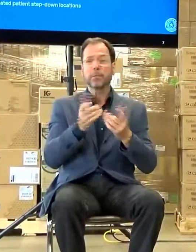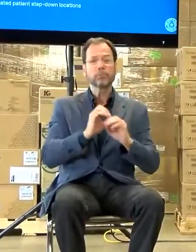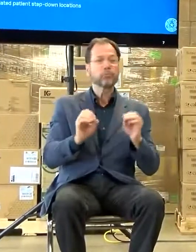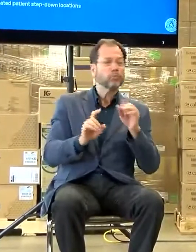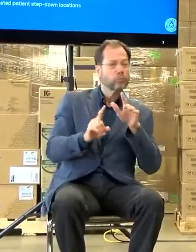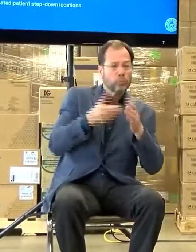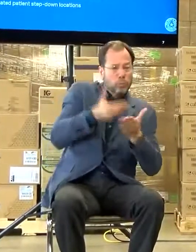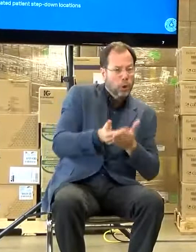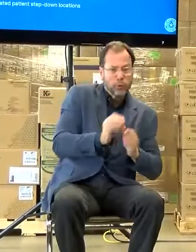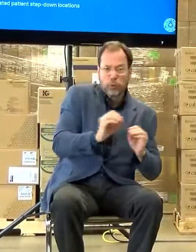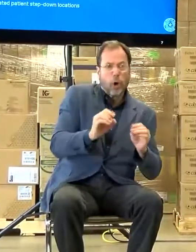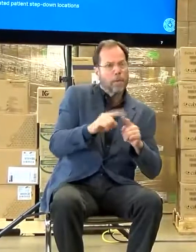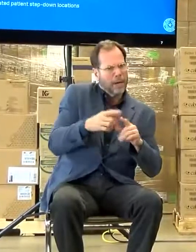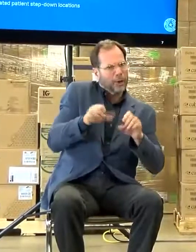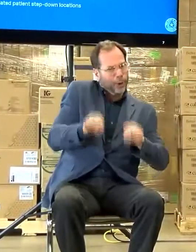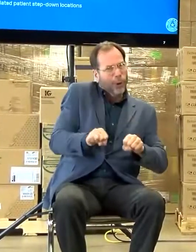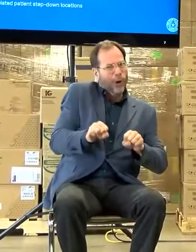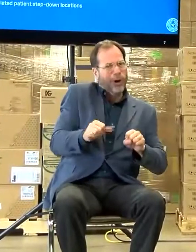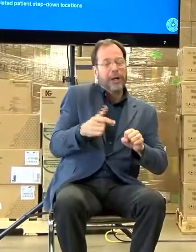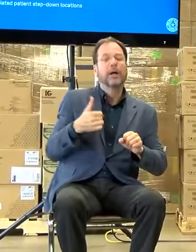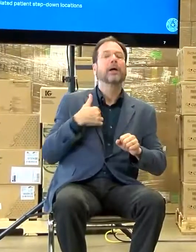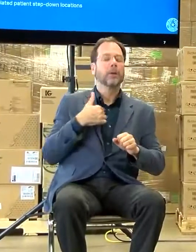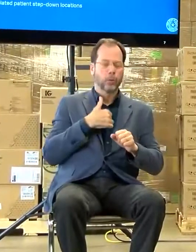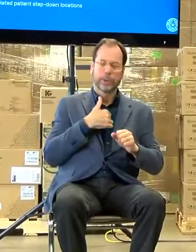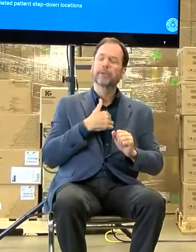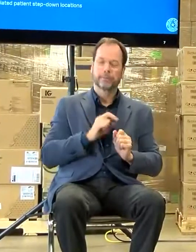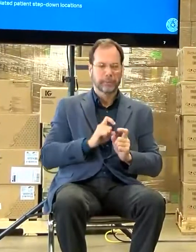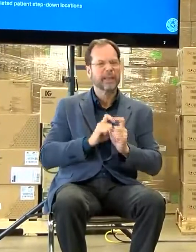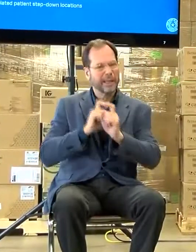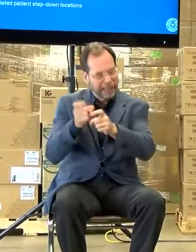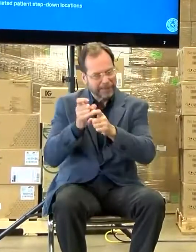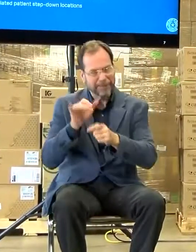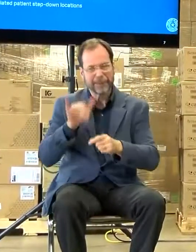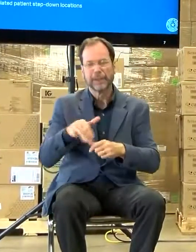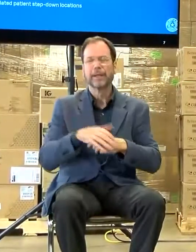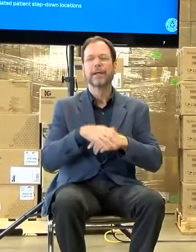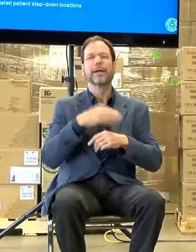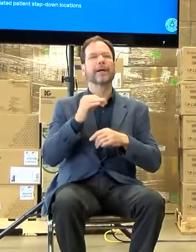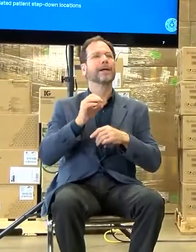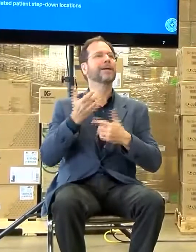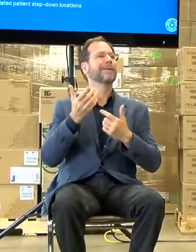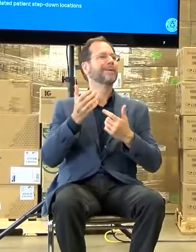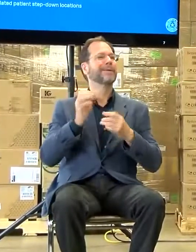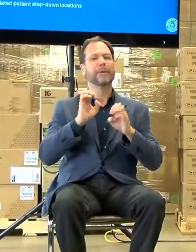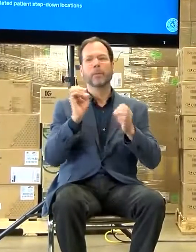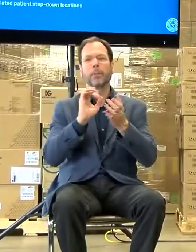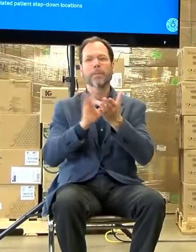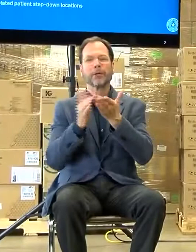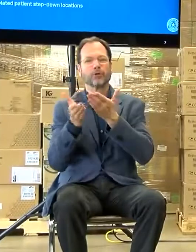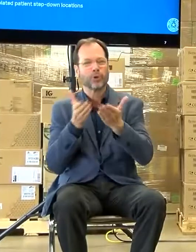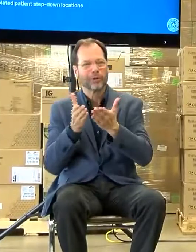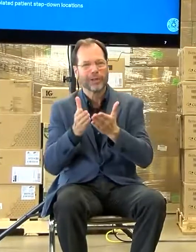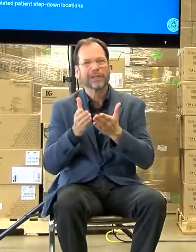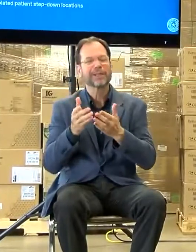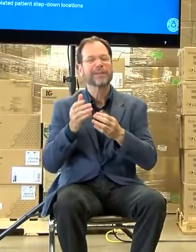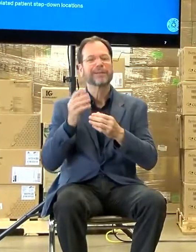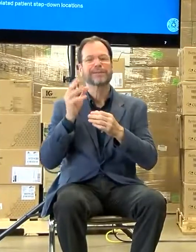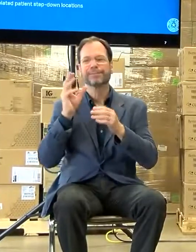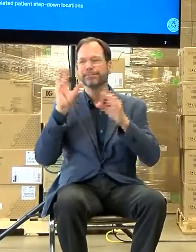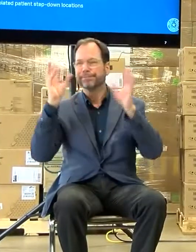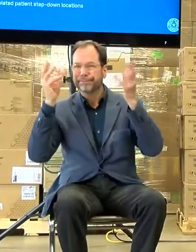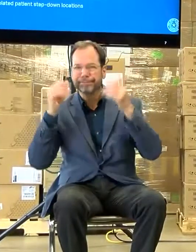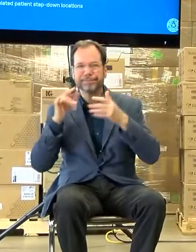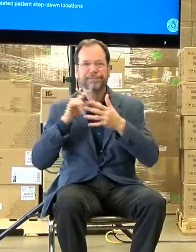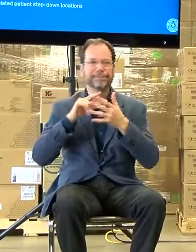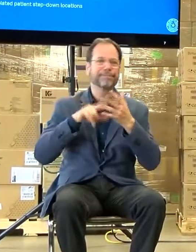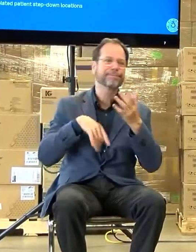case of COVID-19. We supplied some to our emergency medical services personnel based